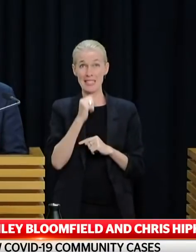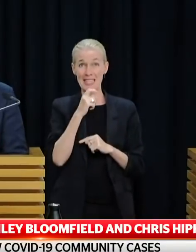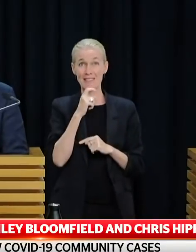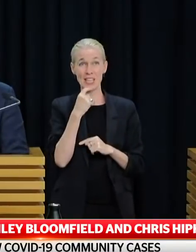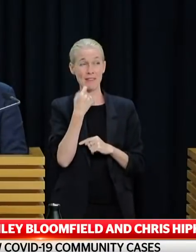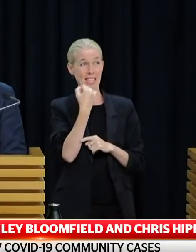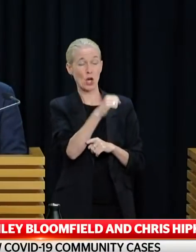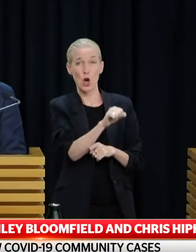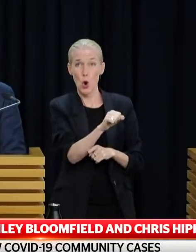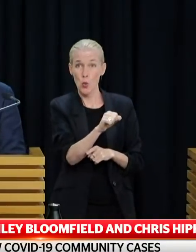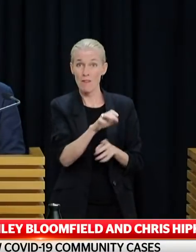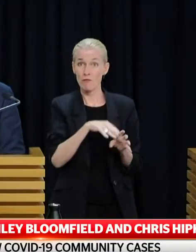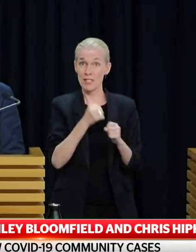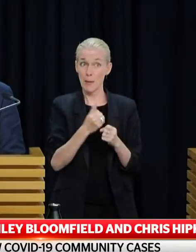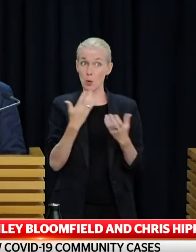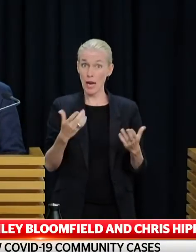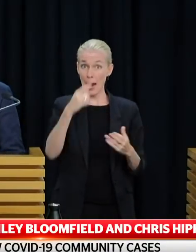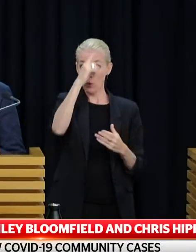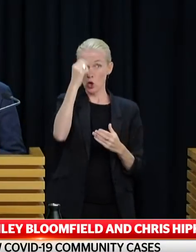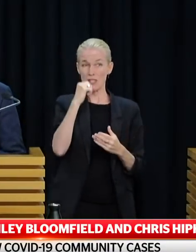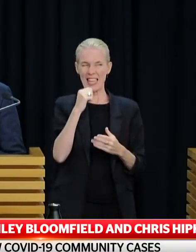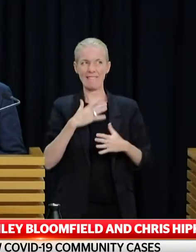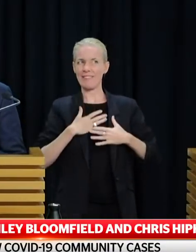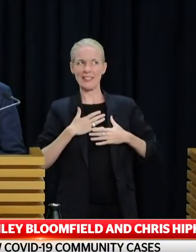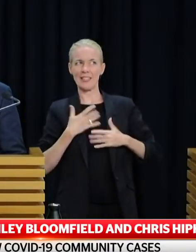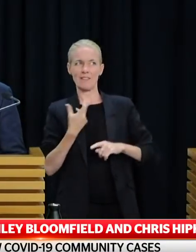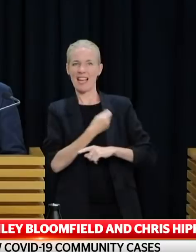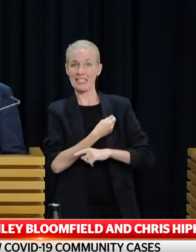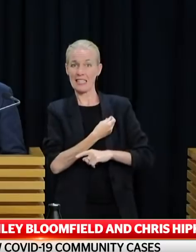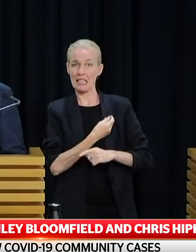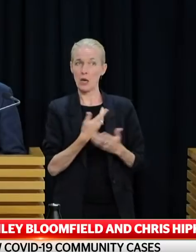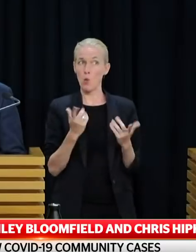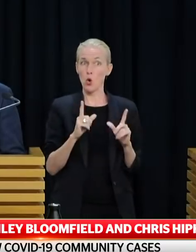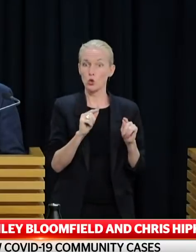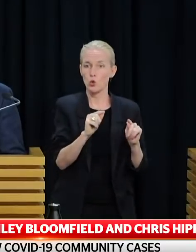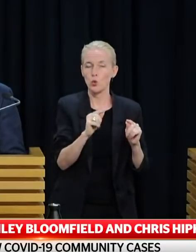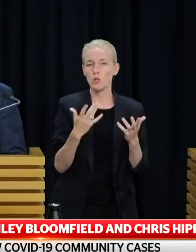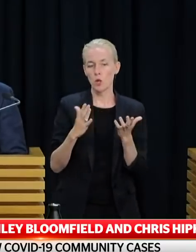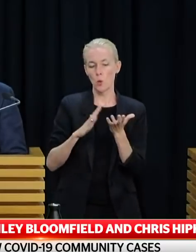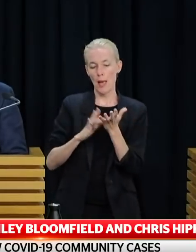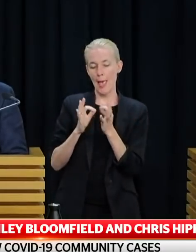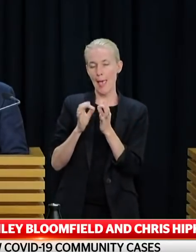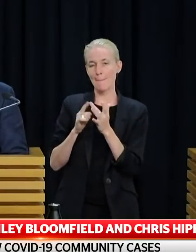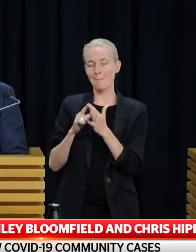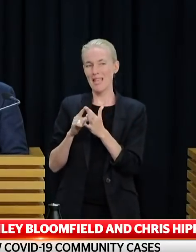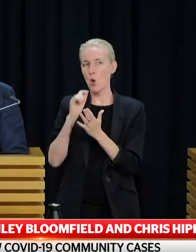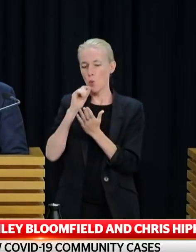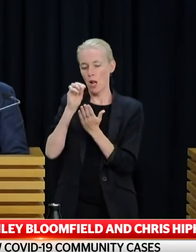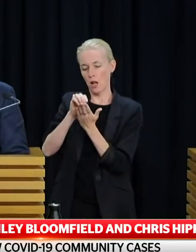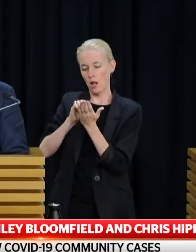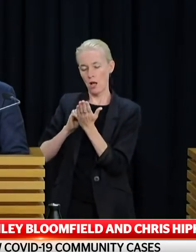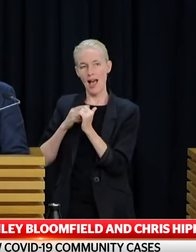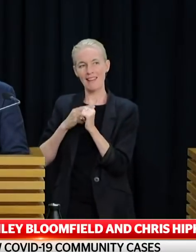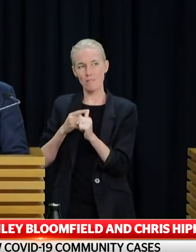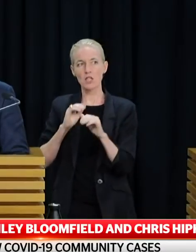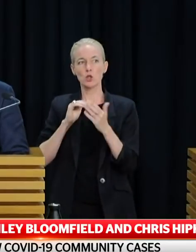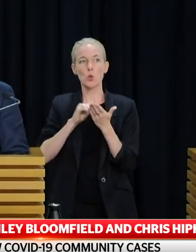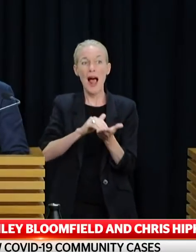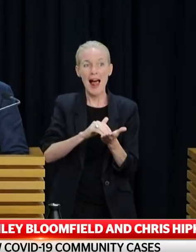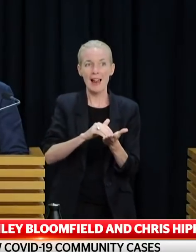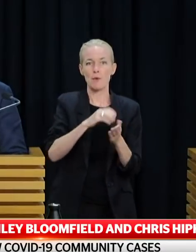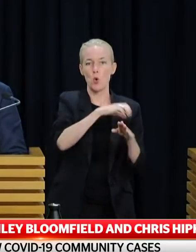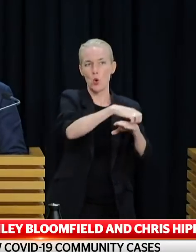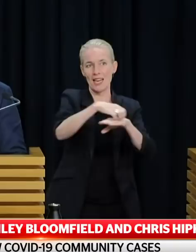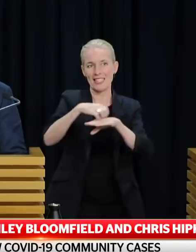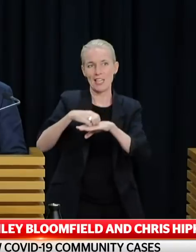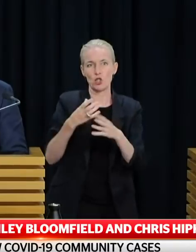currently working in those high-risk environments, and MB releasing advice to employers on how to work through that process. It does not